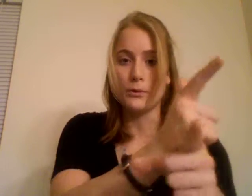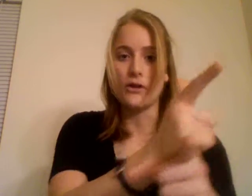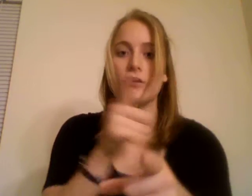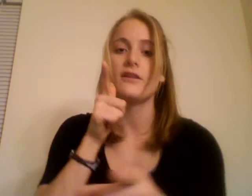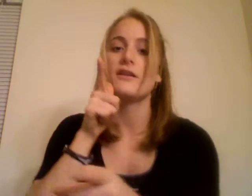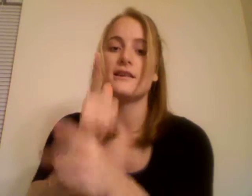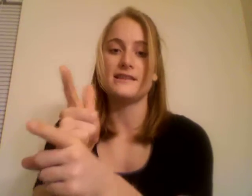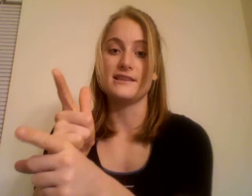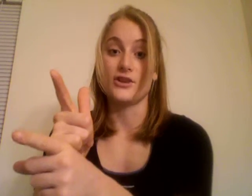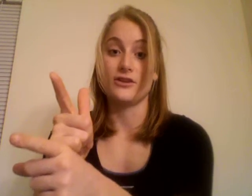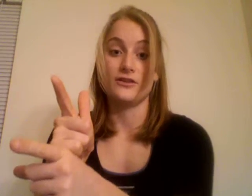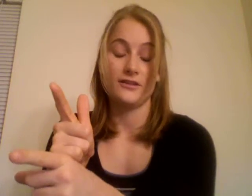brother, sister.